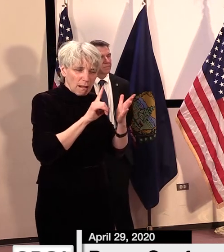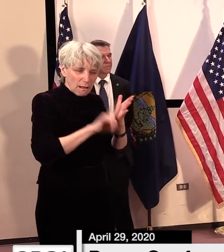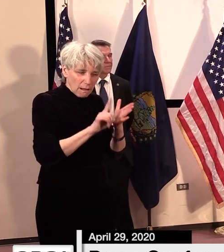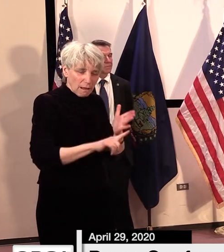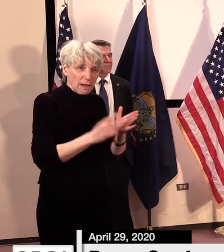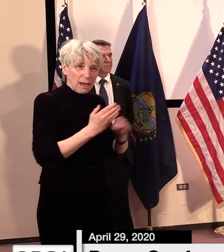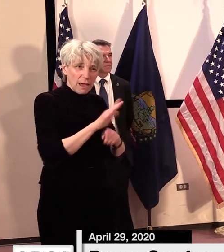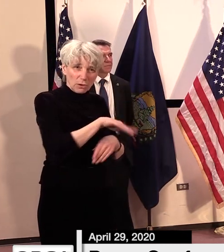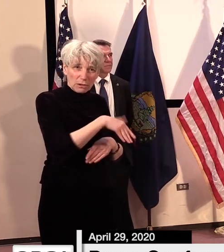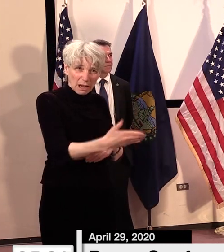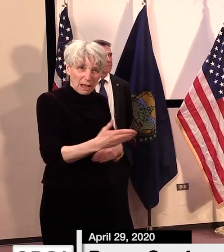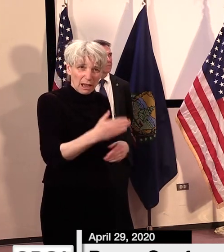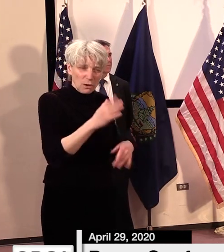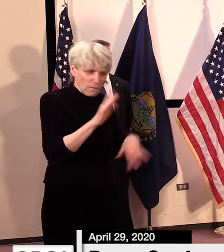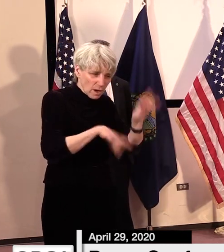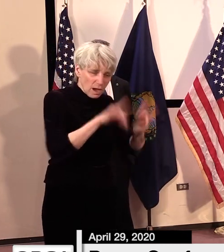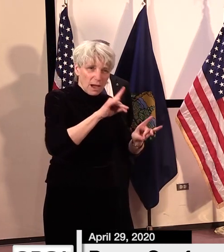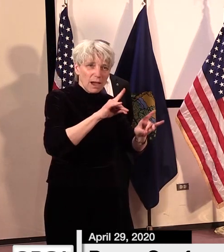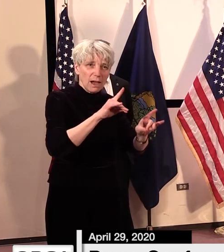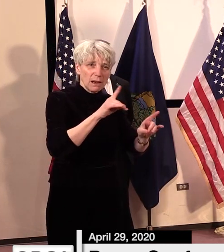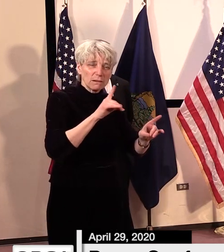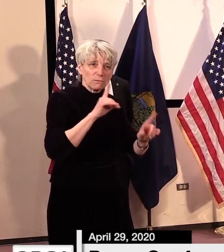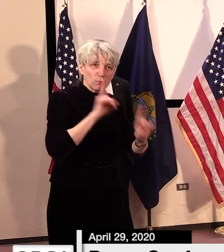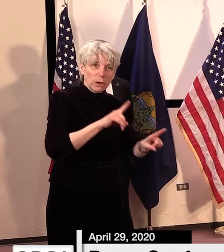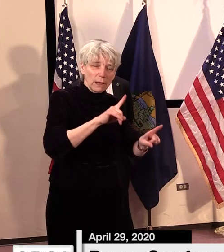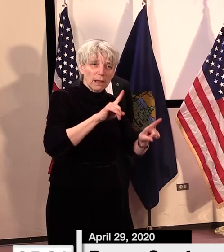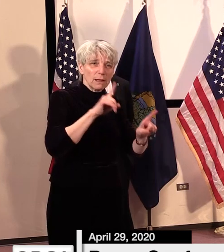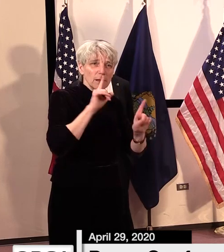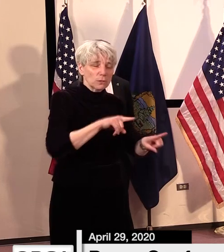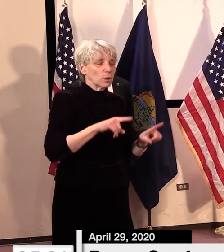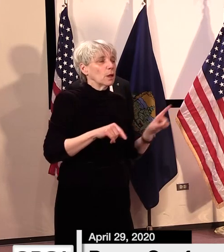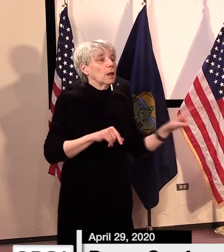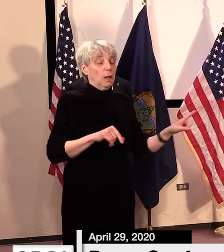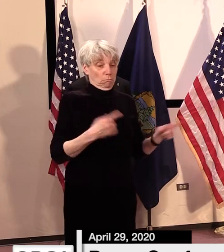post-mortem COVID testing that's been done